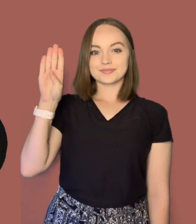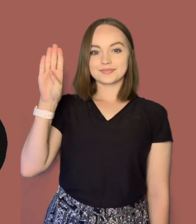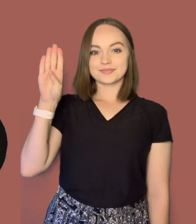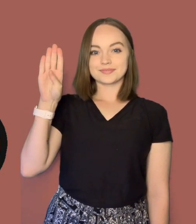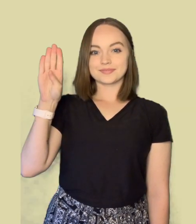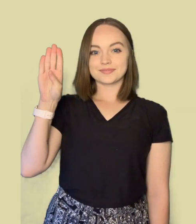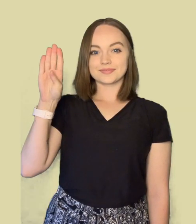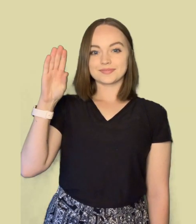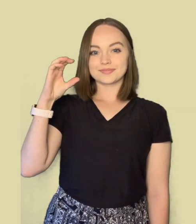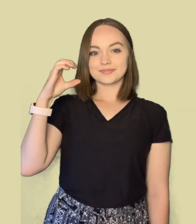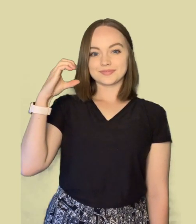C